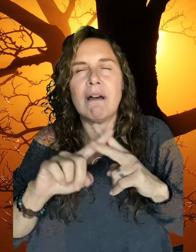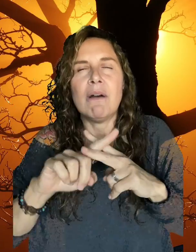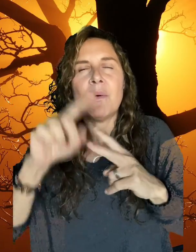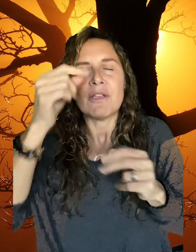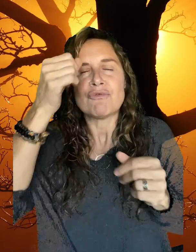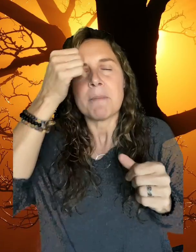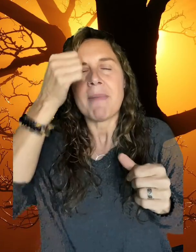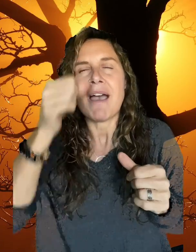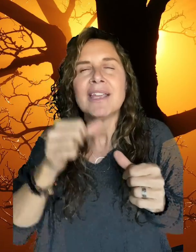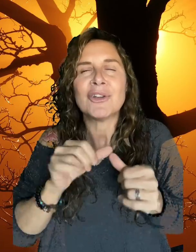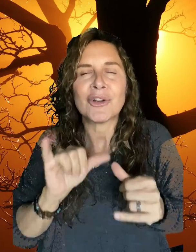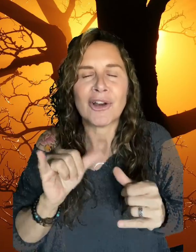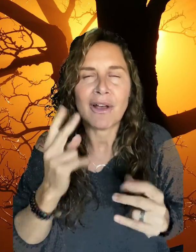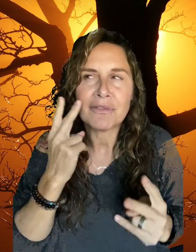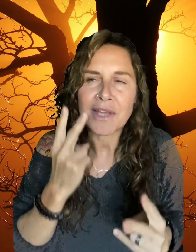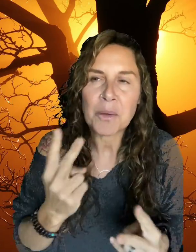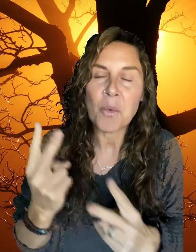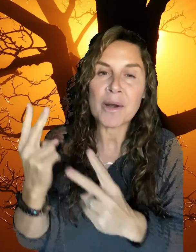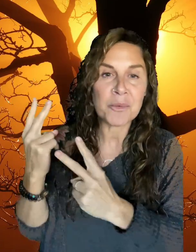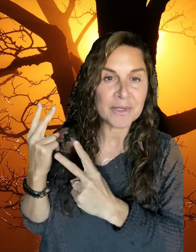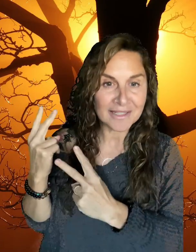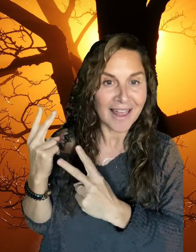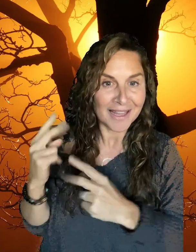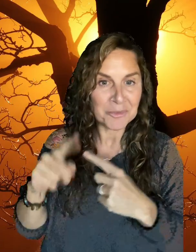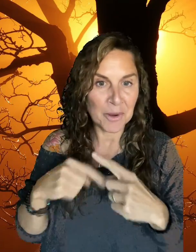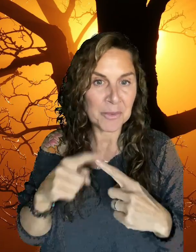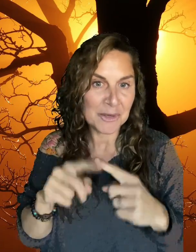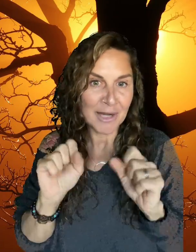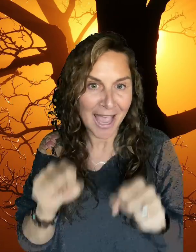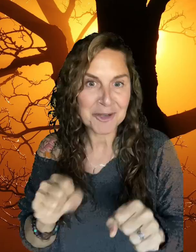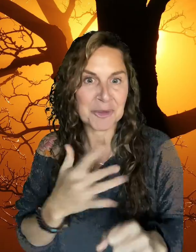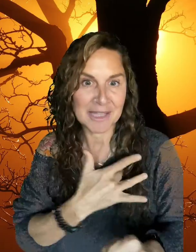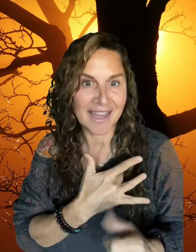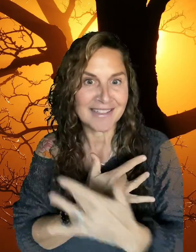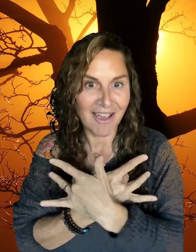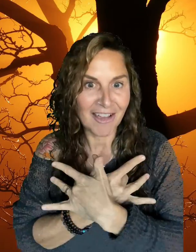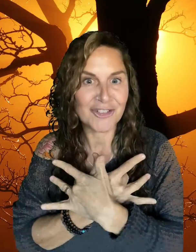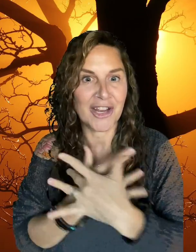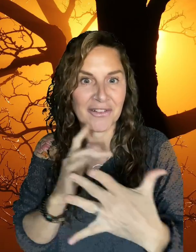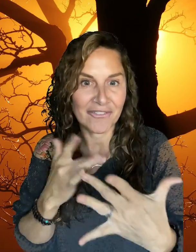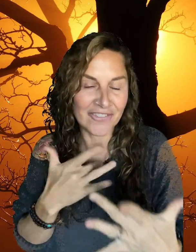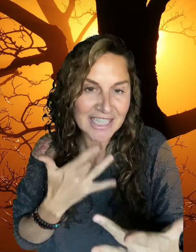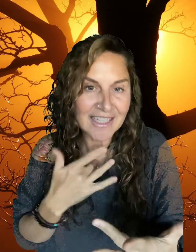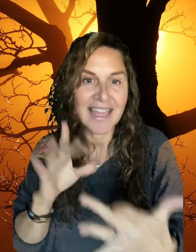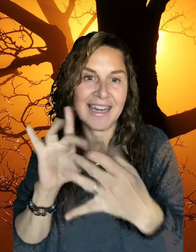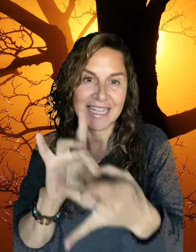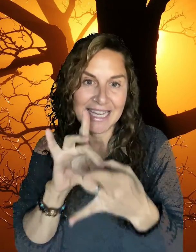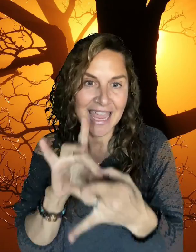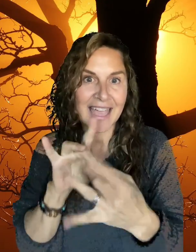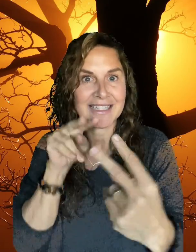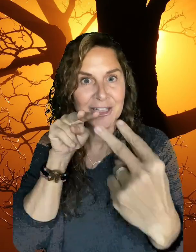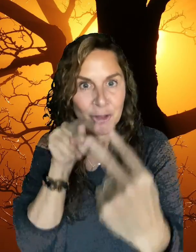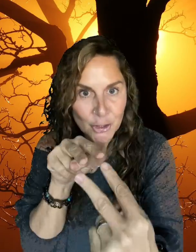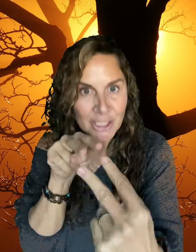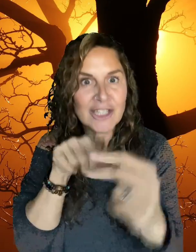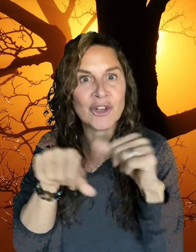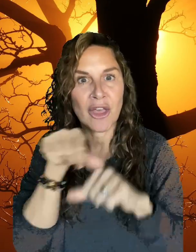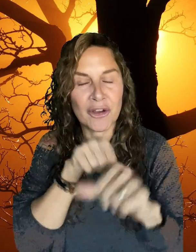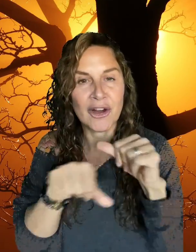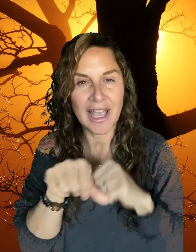a reminder of like what it was like when we could actually like touch and feel and connect and look at each other and